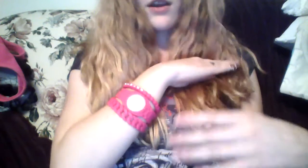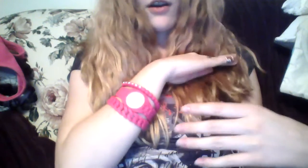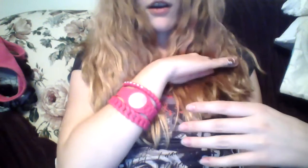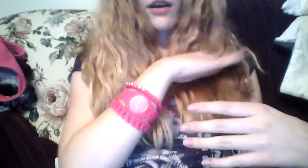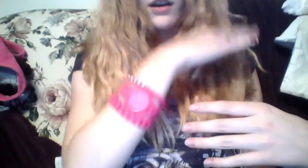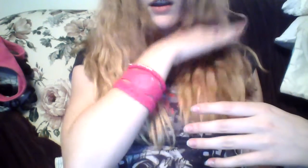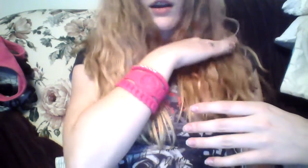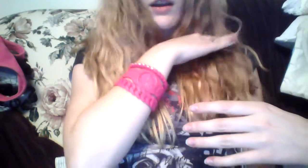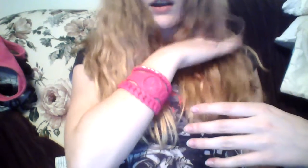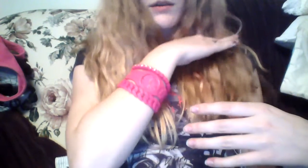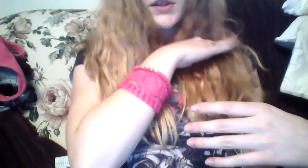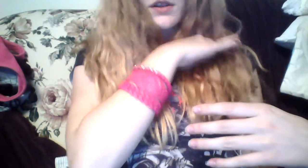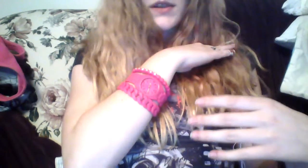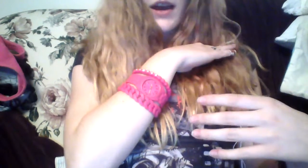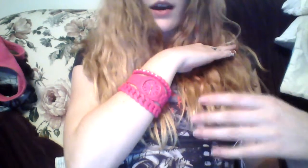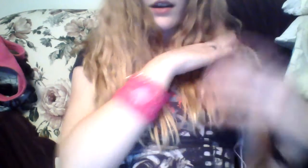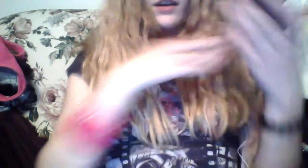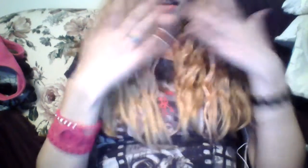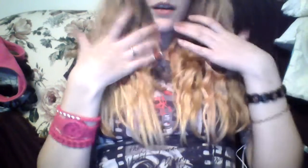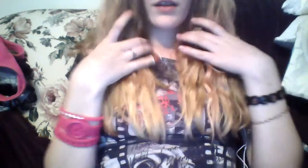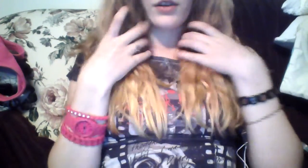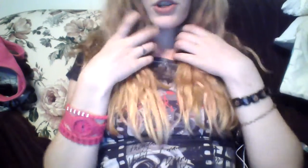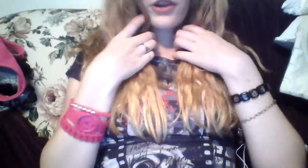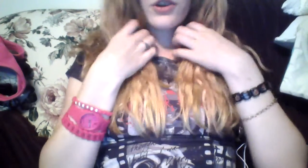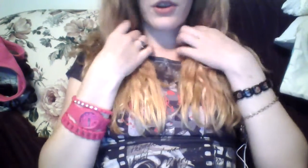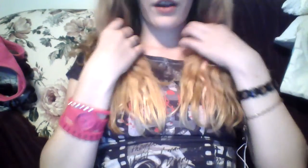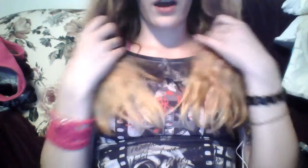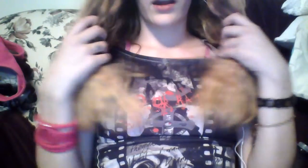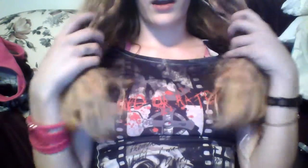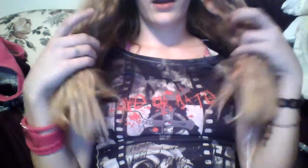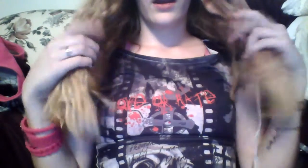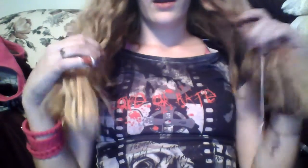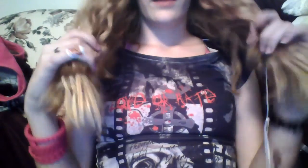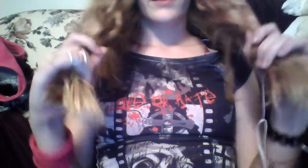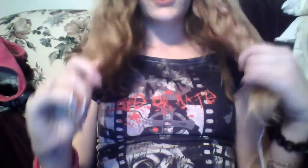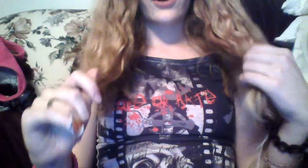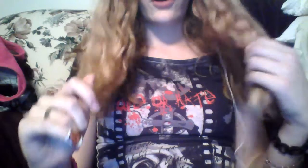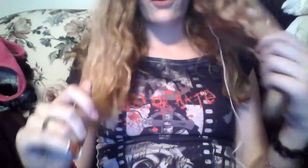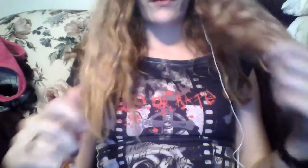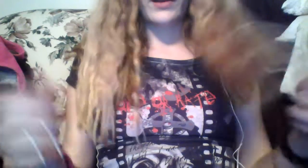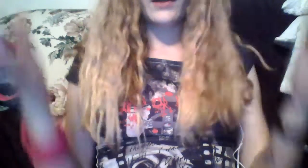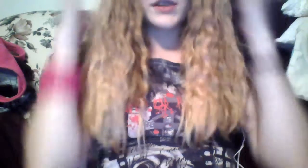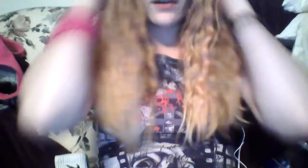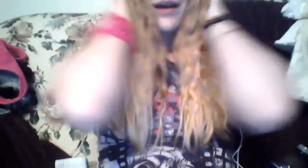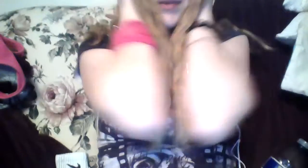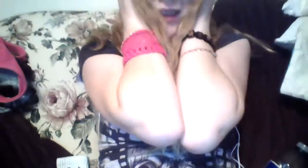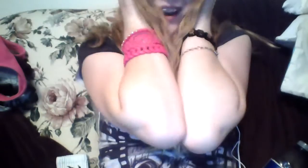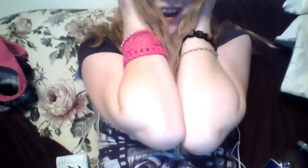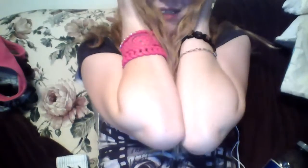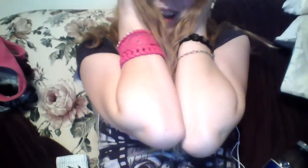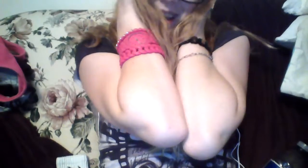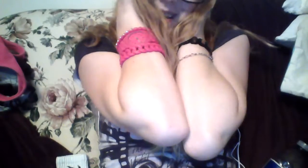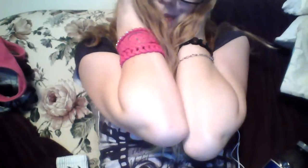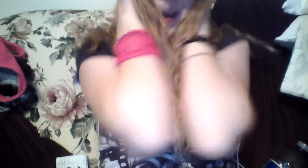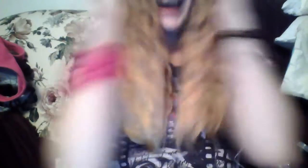here. I was so sad, and she cut it, and started growing, and I was so happy, I'm like, oh, my hair's back!